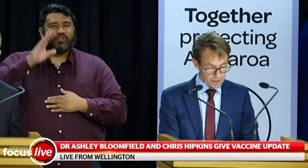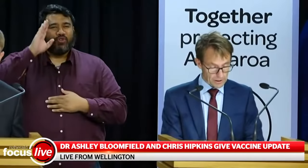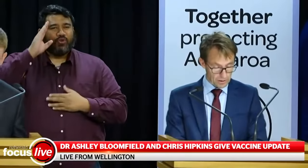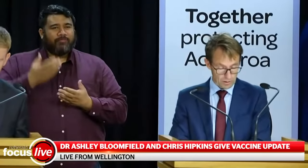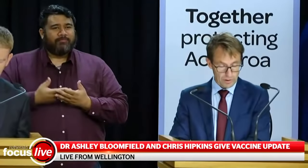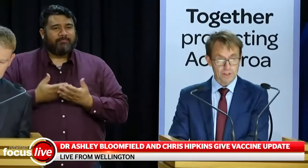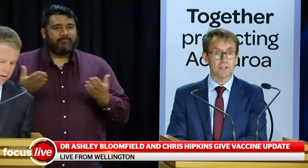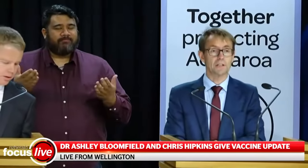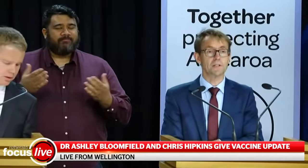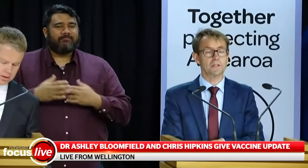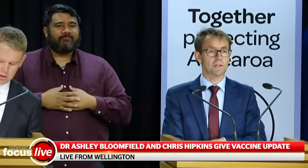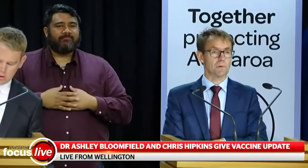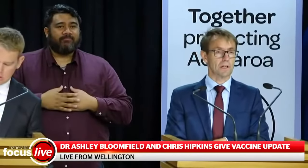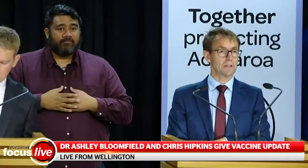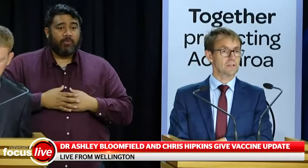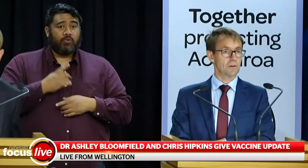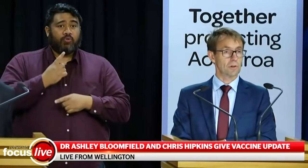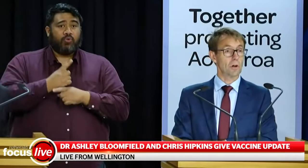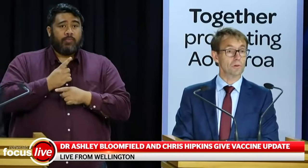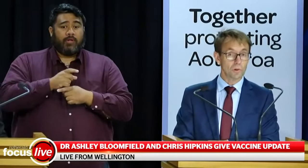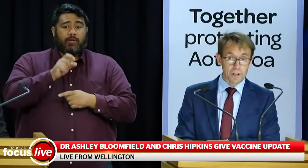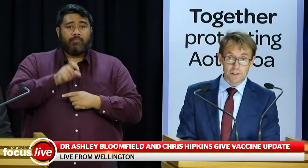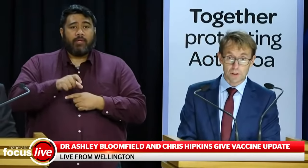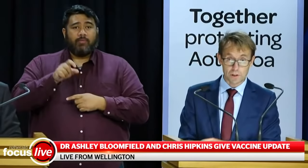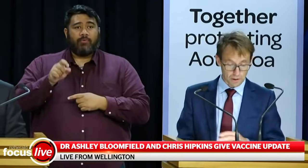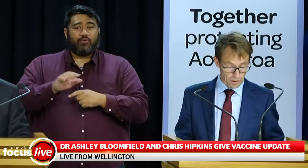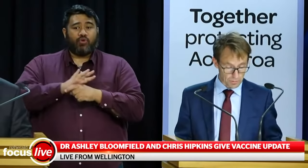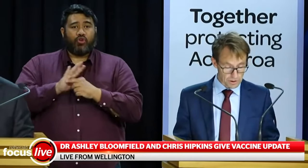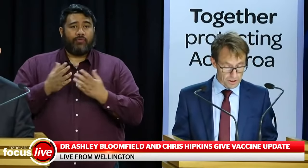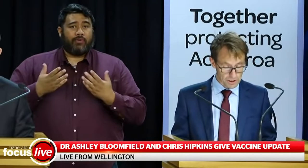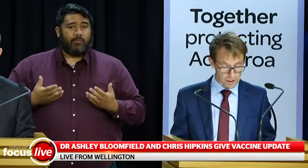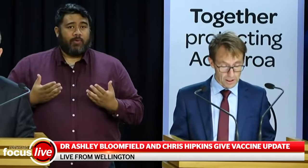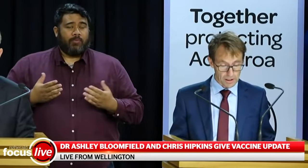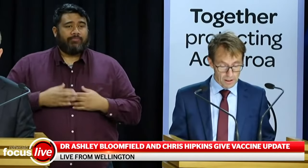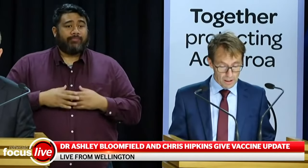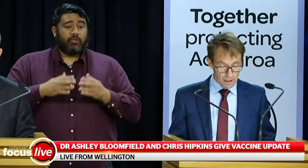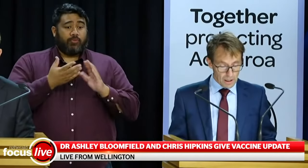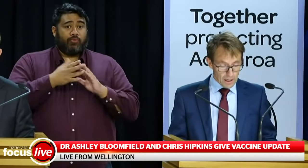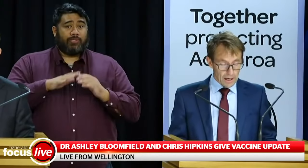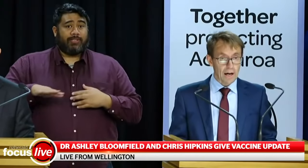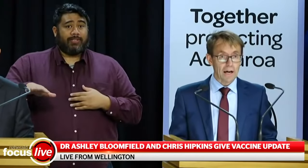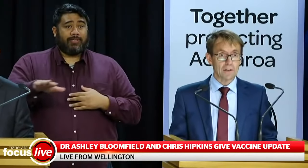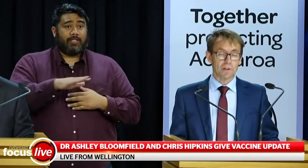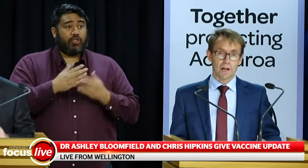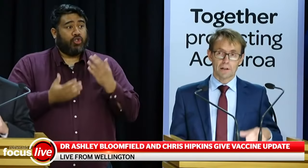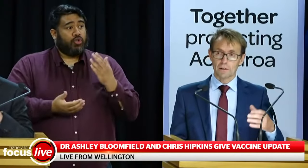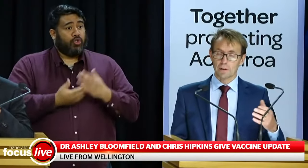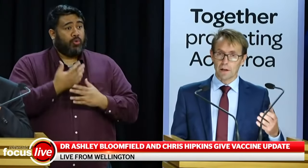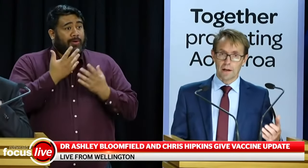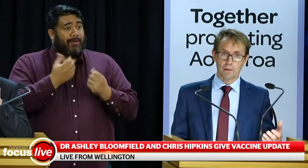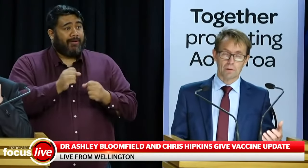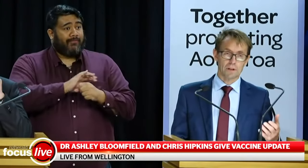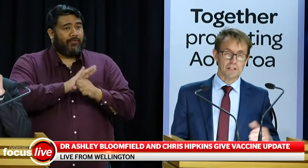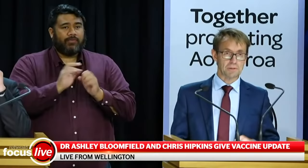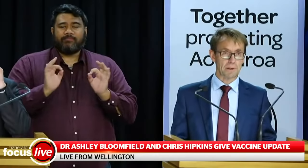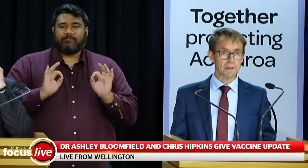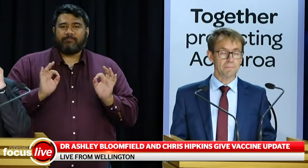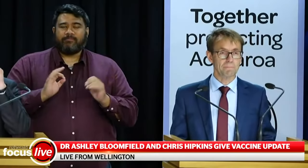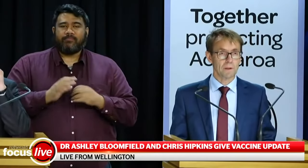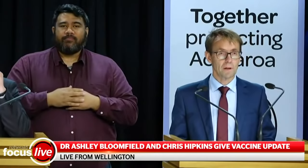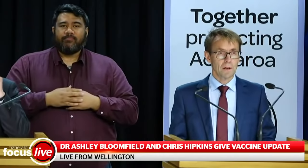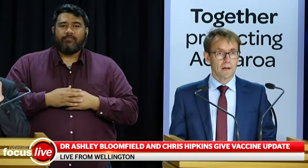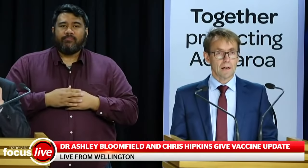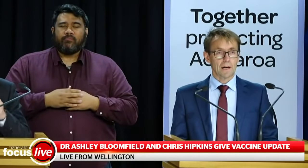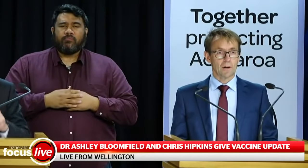said, an update on recent cases. What I can say, there are no new cases in the community today. And regarding our case